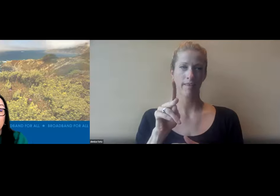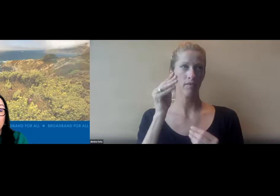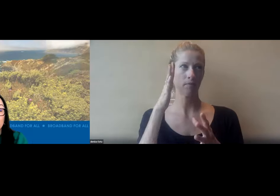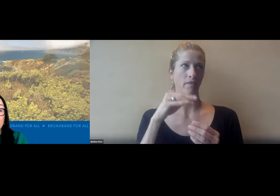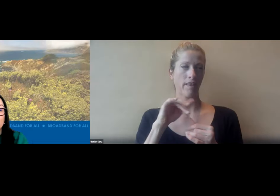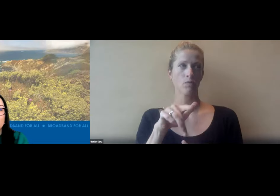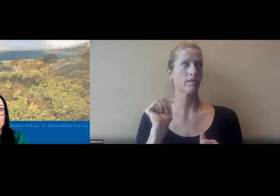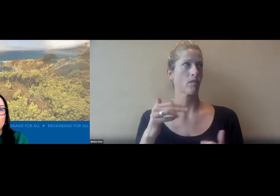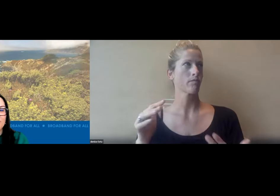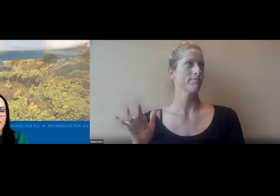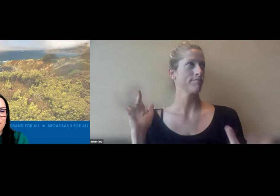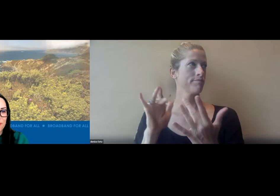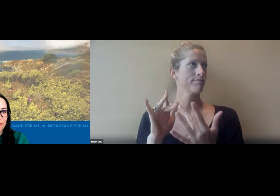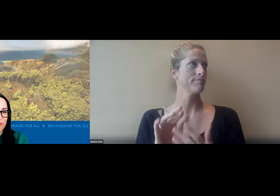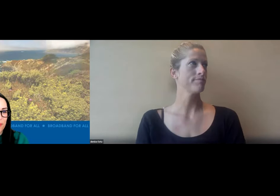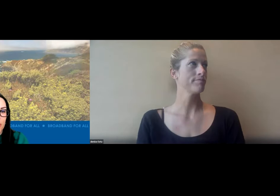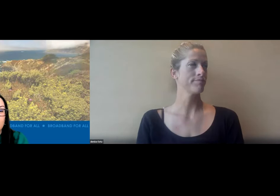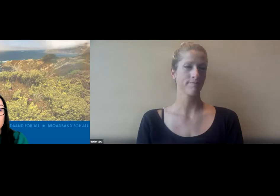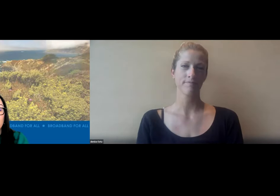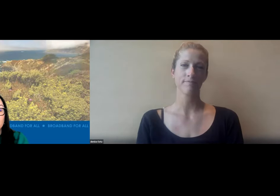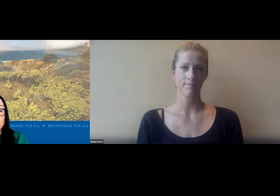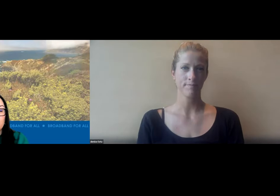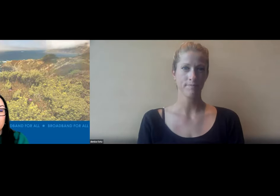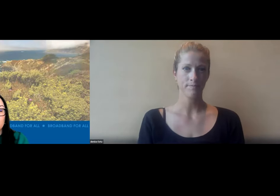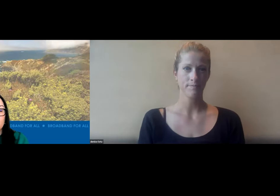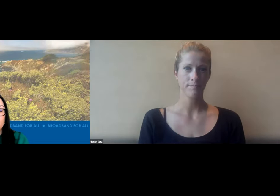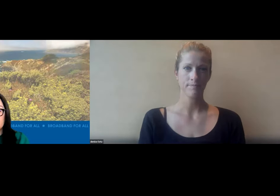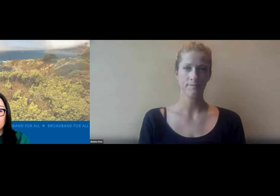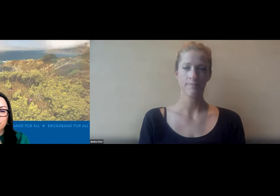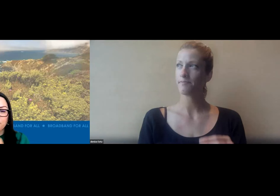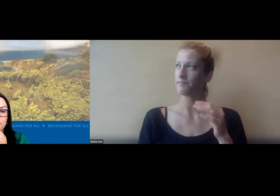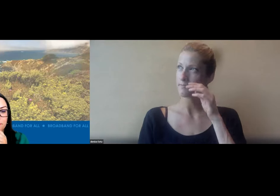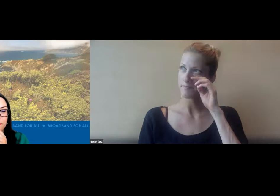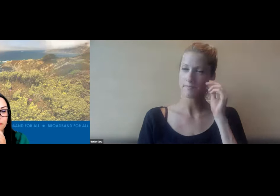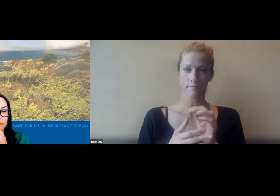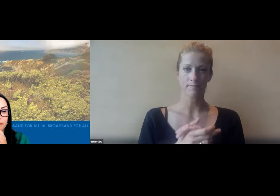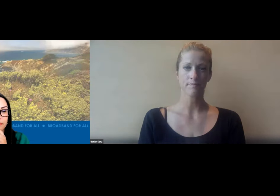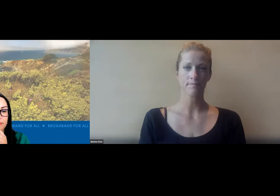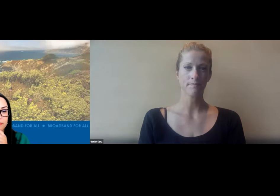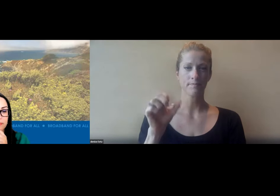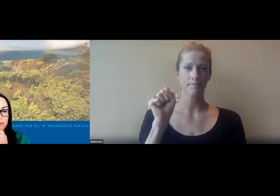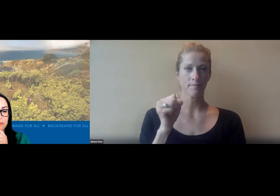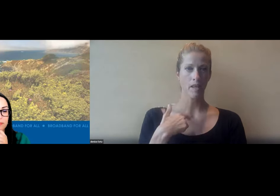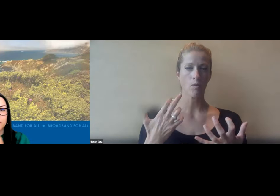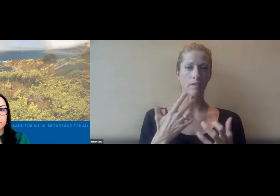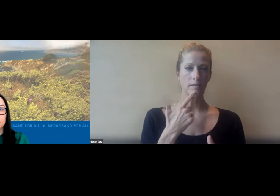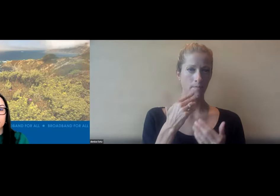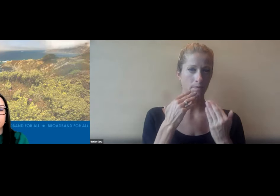to you about the programs that you've shared here today. Scott, did you have a couple comments? Yeah, I just wanted to say